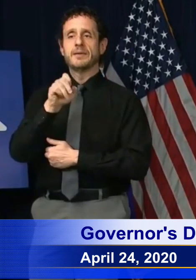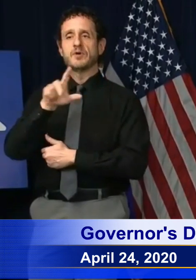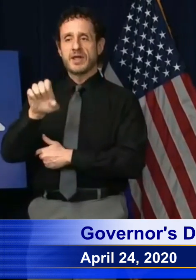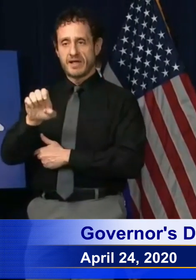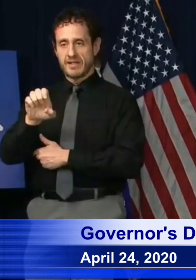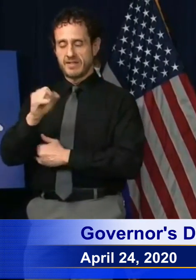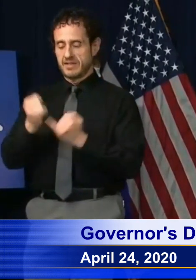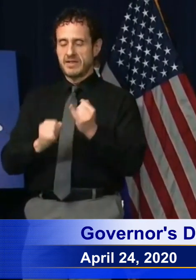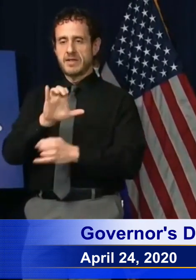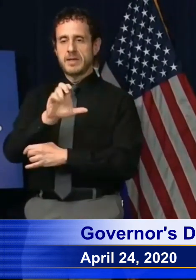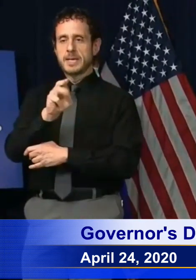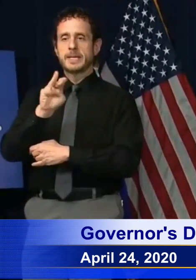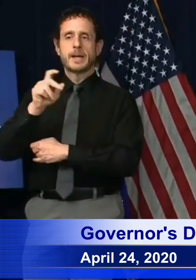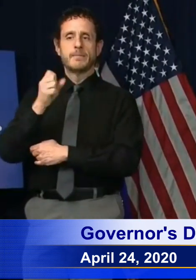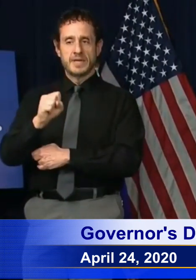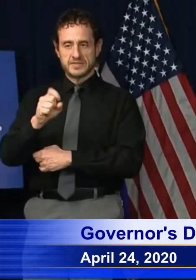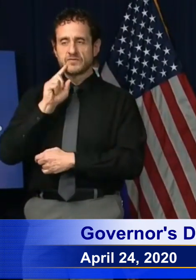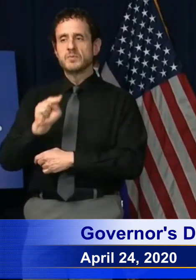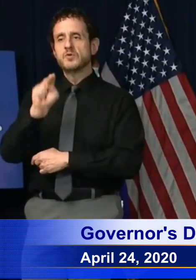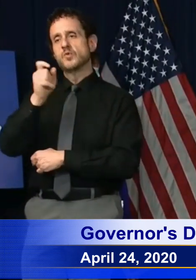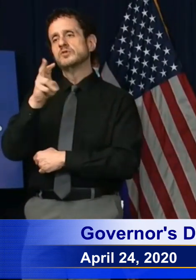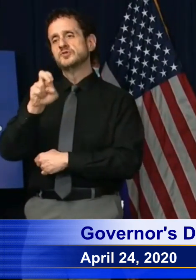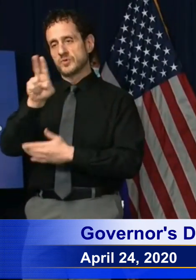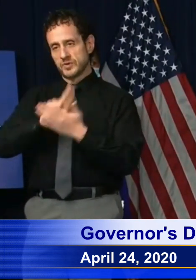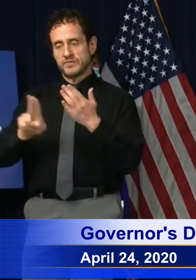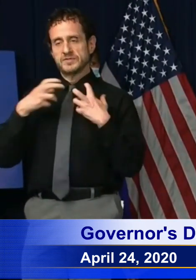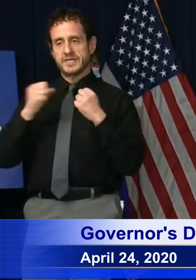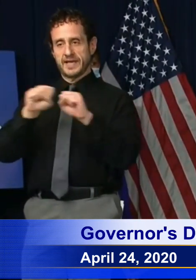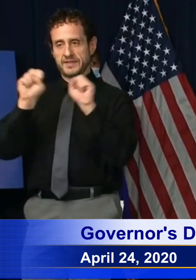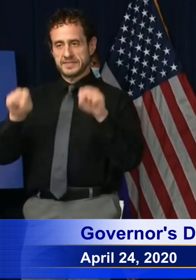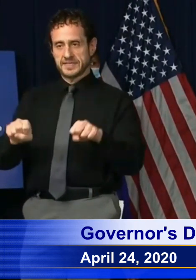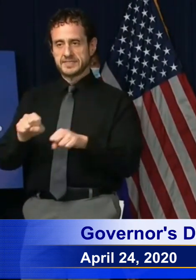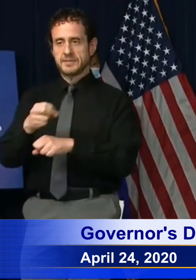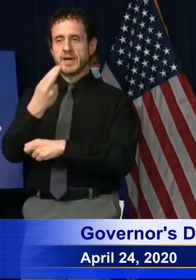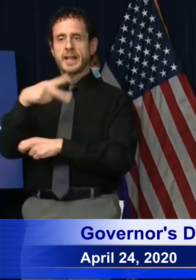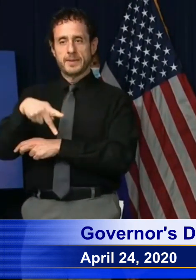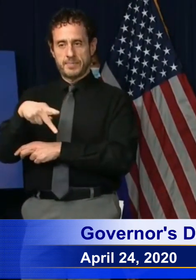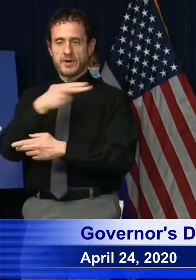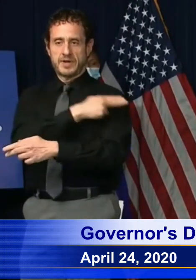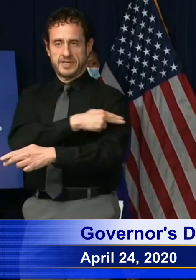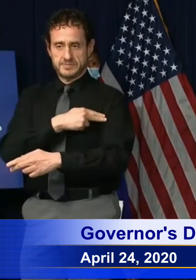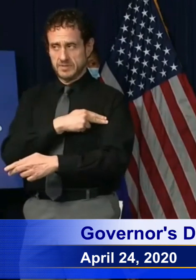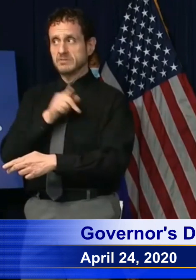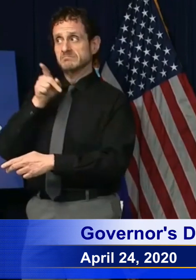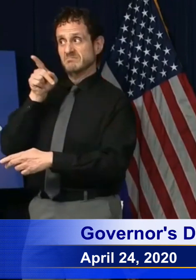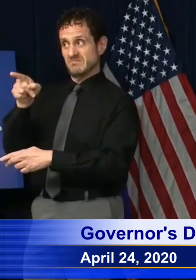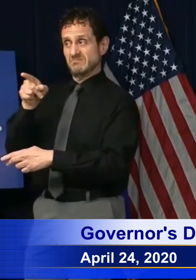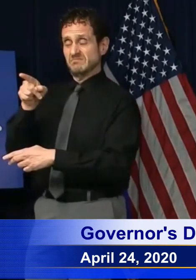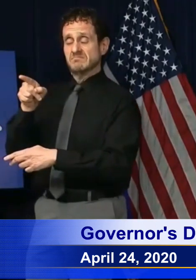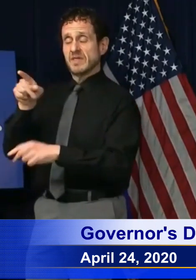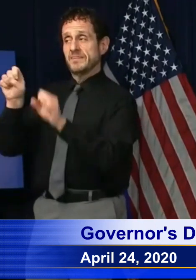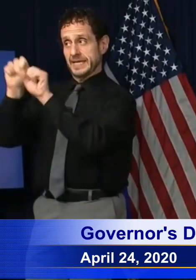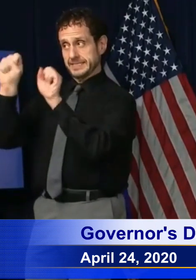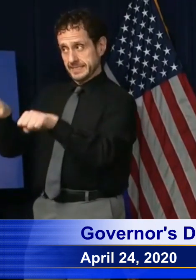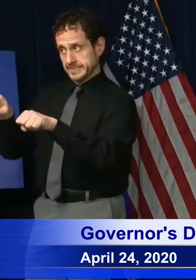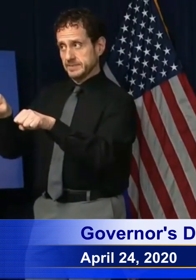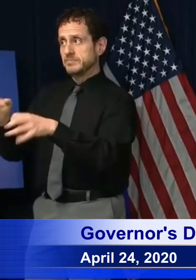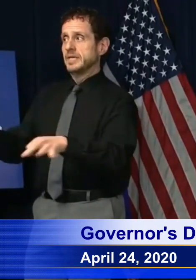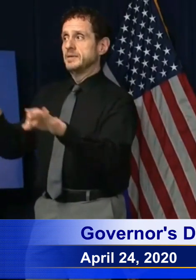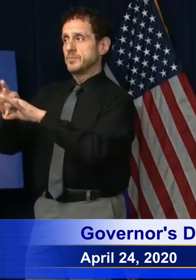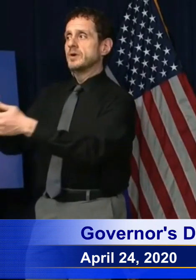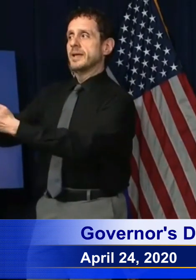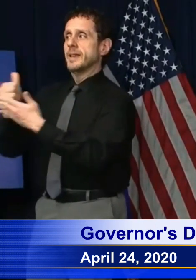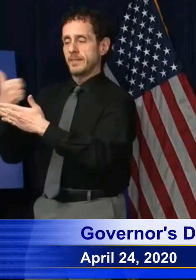Health System Highland Park Hospital, which has become an important partner in expanding testing in